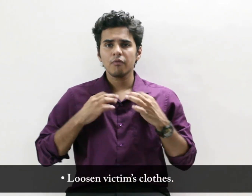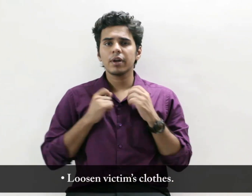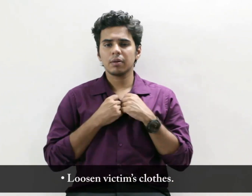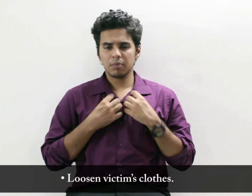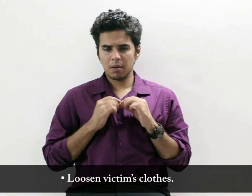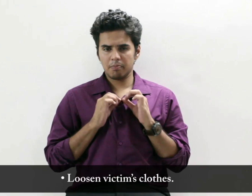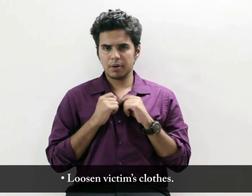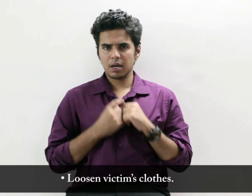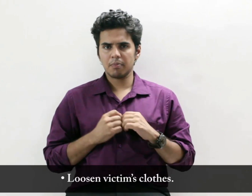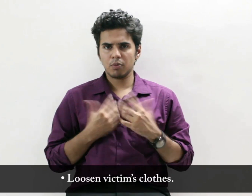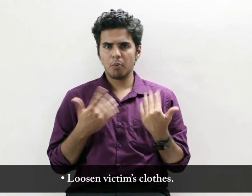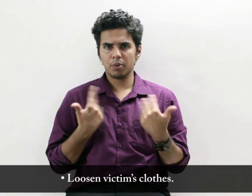Loosen victim's cloth.